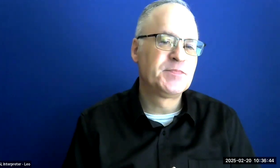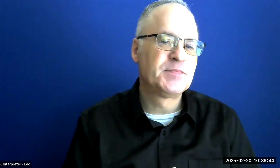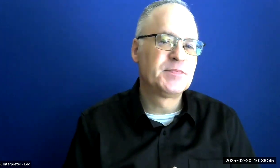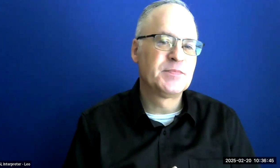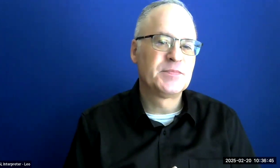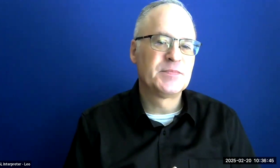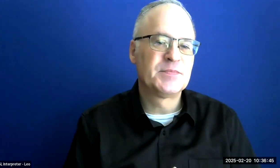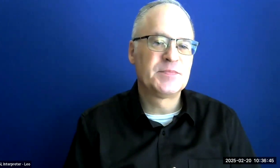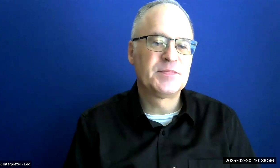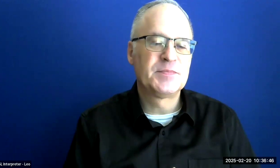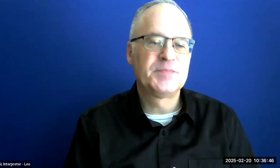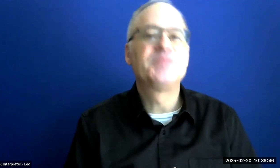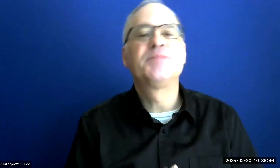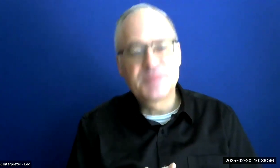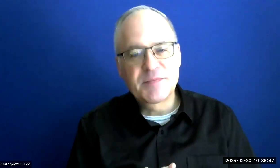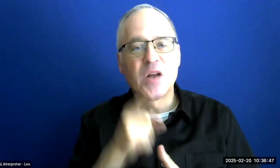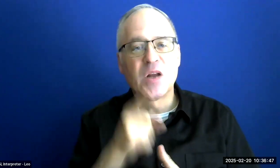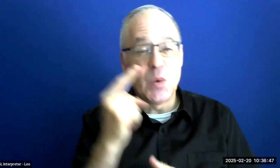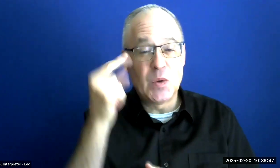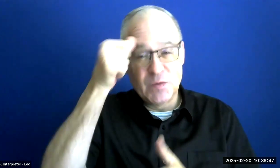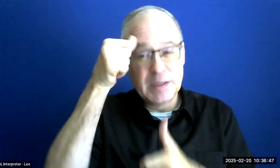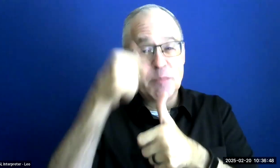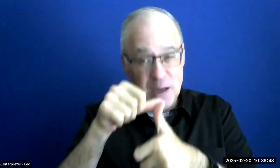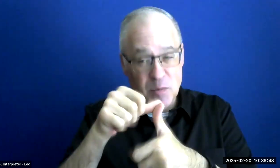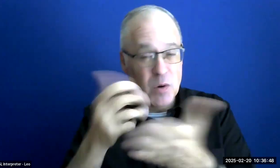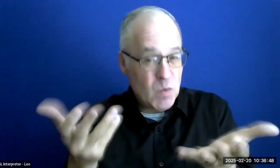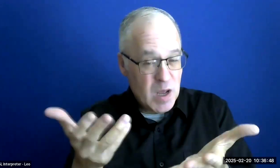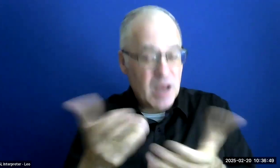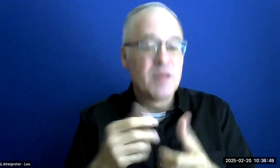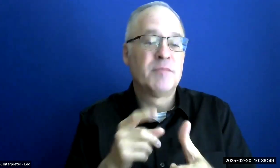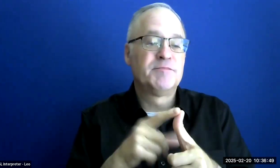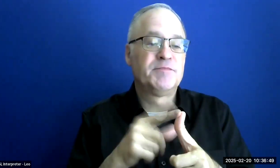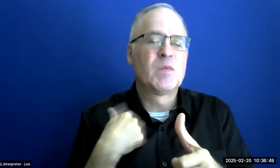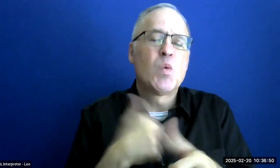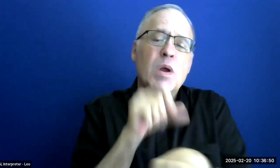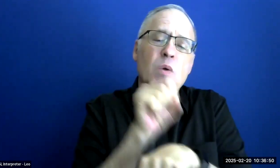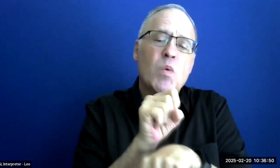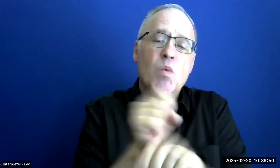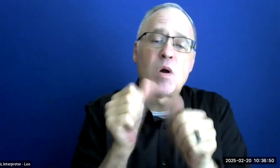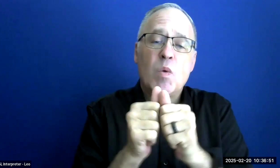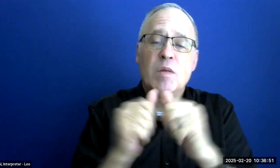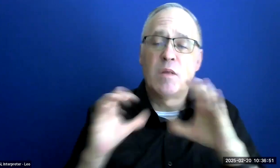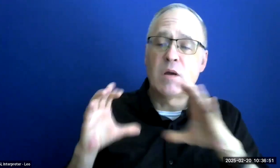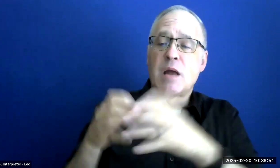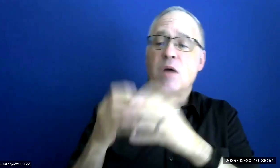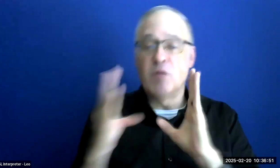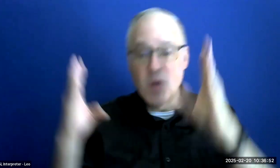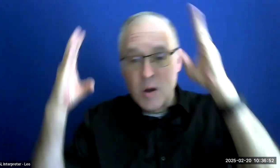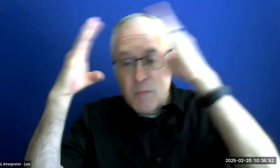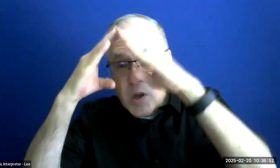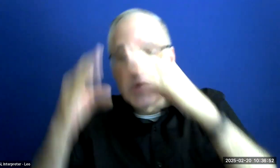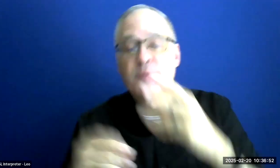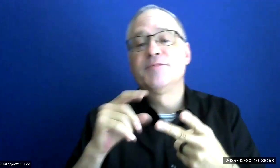such a few things for your consideration. We have been working with our Council of Bishops and the annual